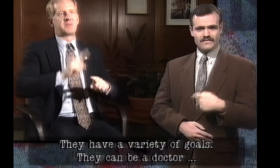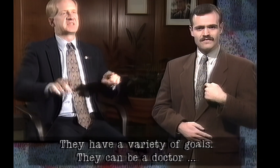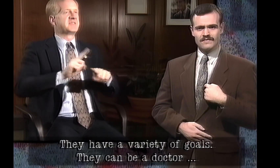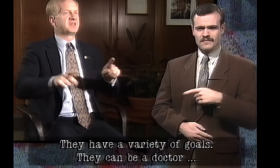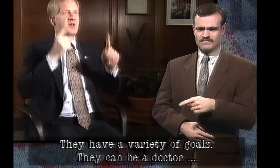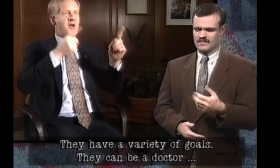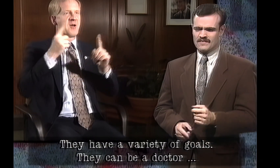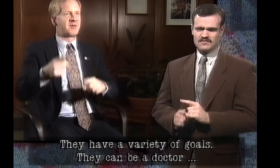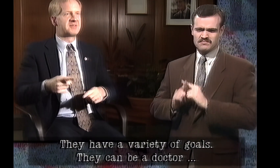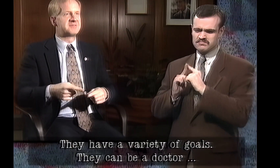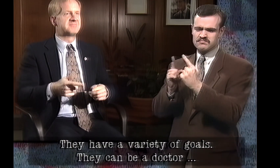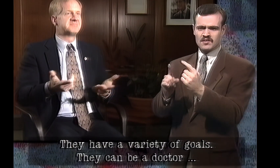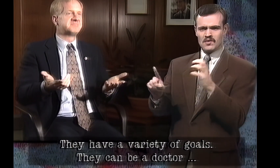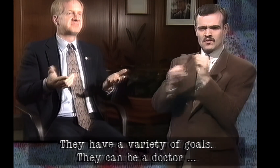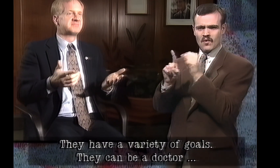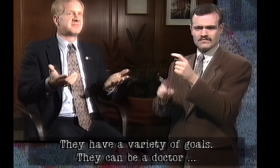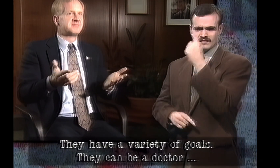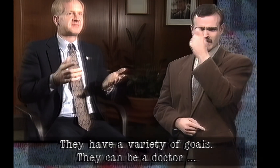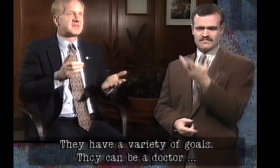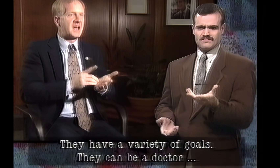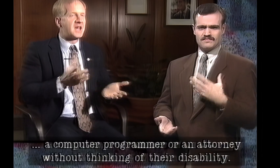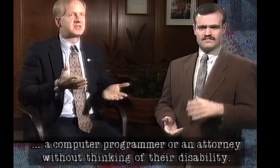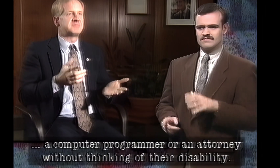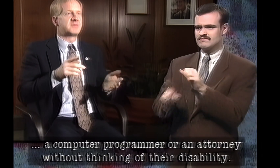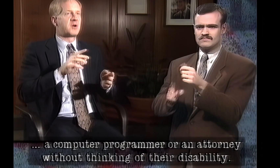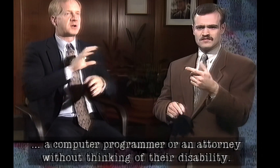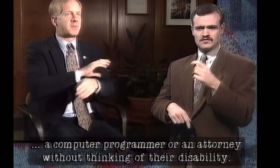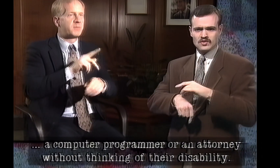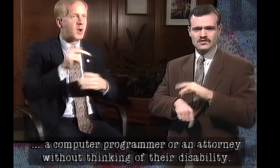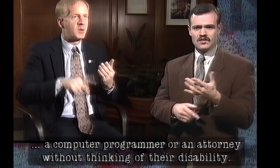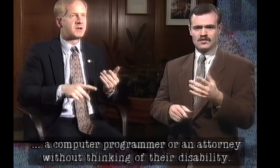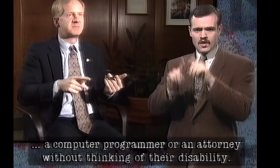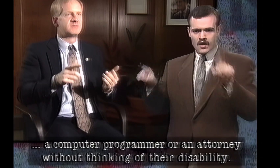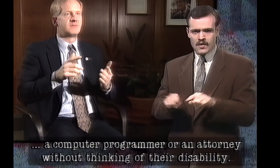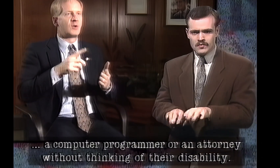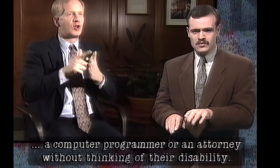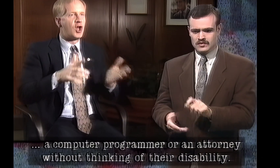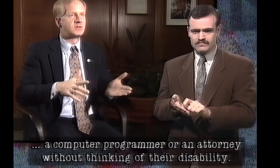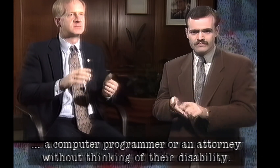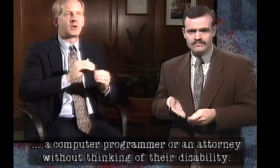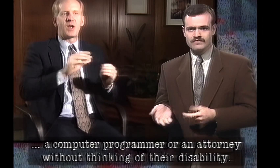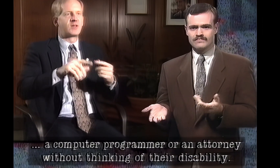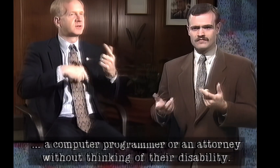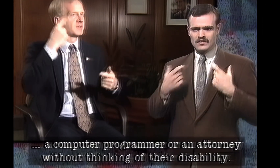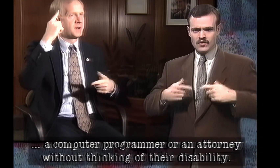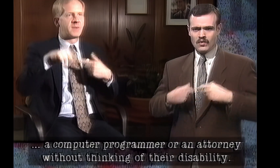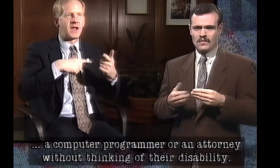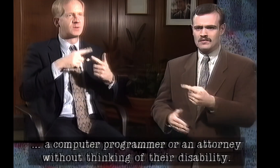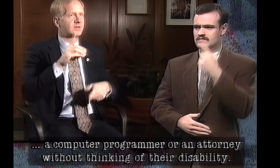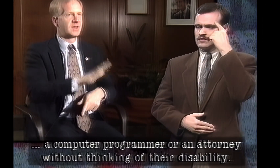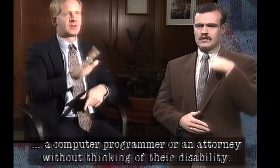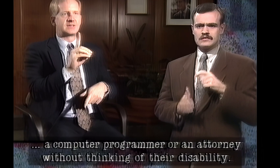They have a variety of goals. They can be a doctor, they can be a computer programmer or an attorney without thinking of